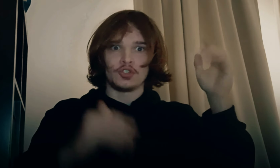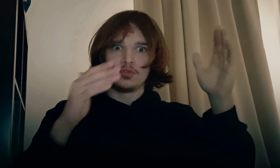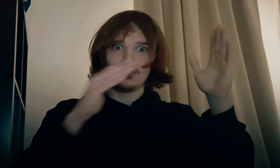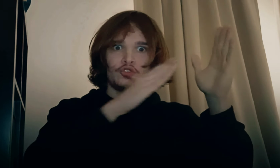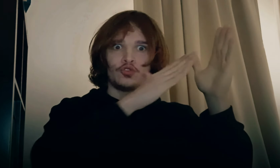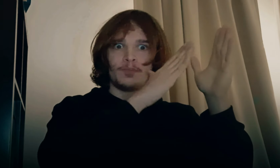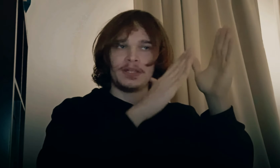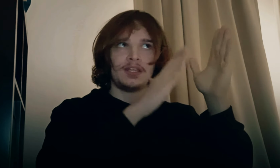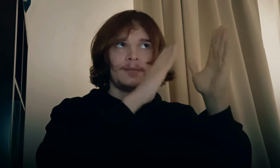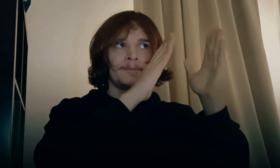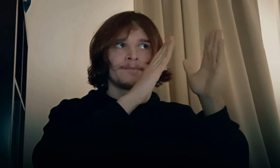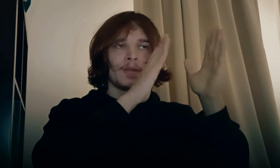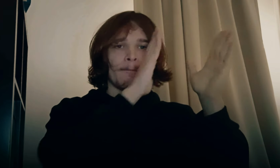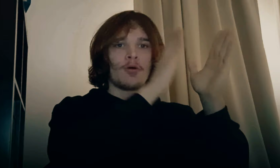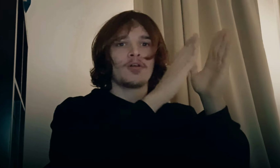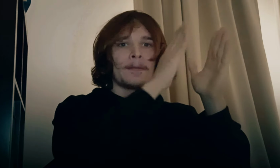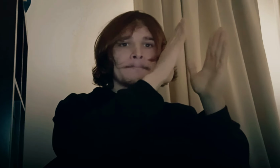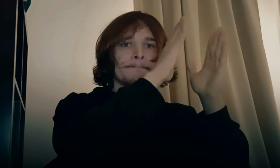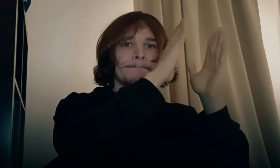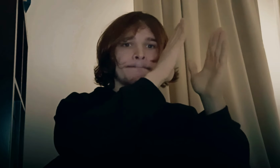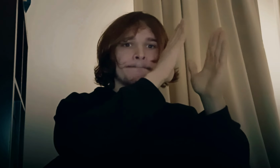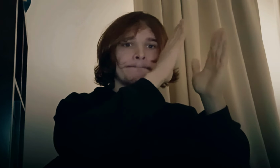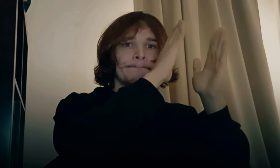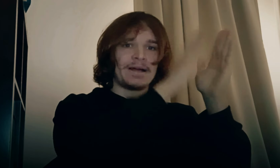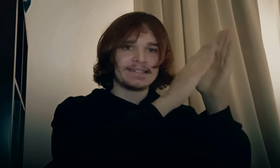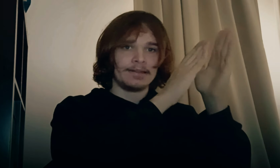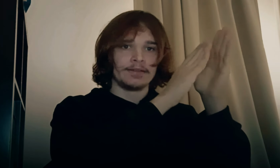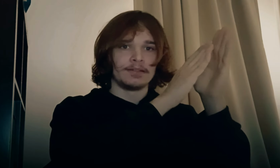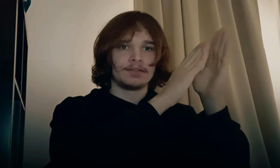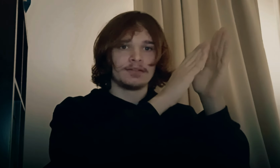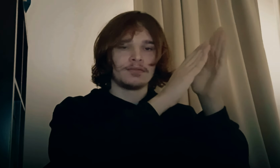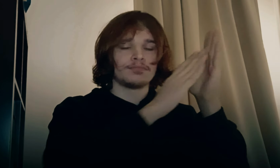you need to be more masculine.